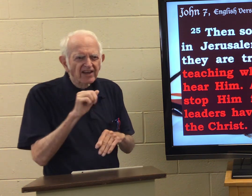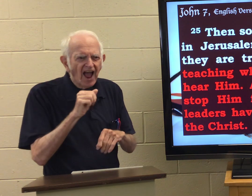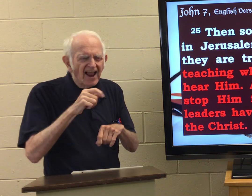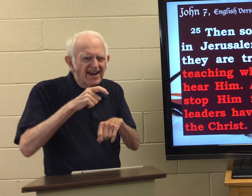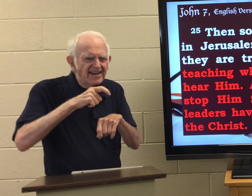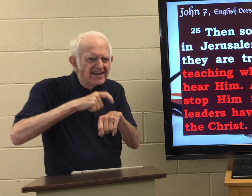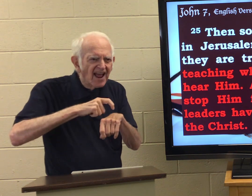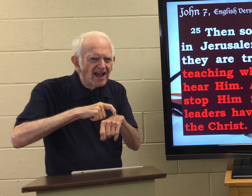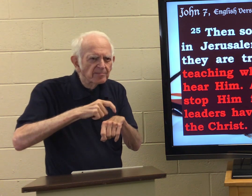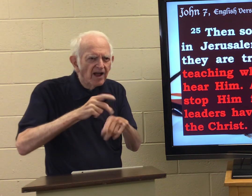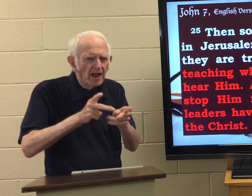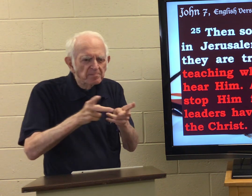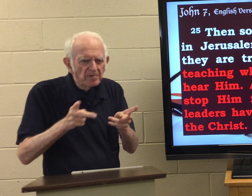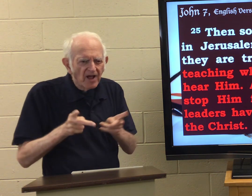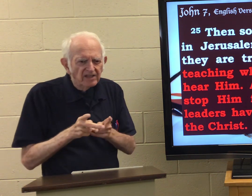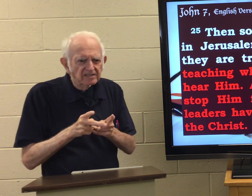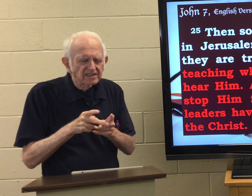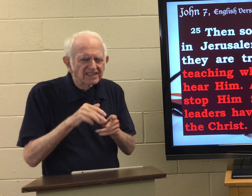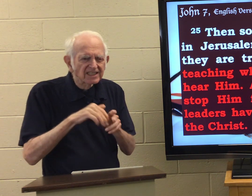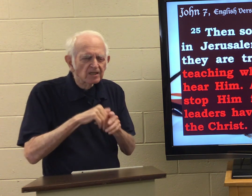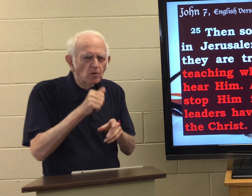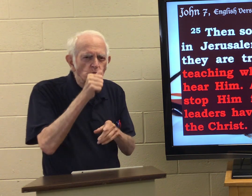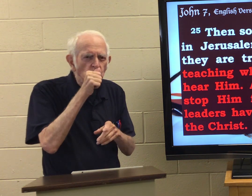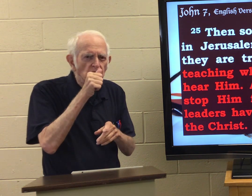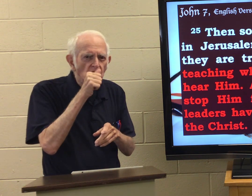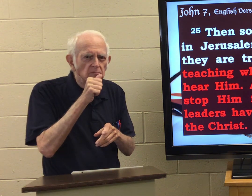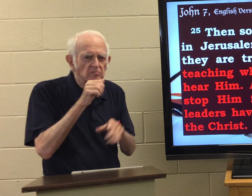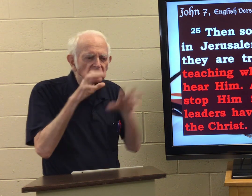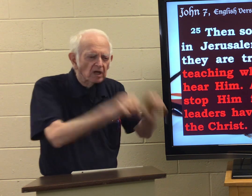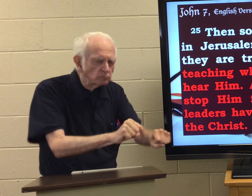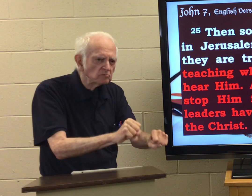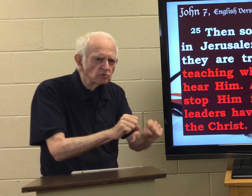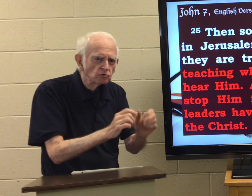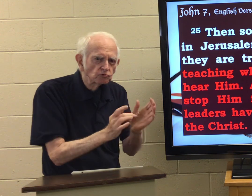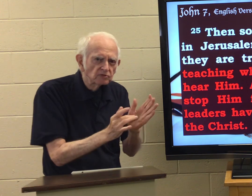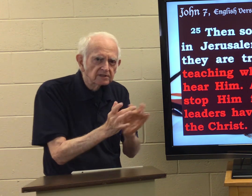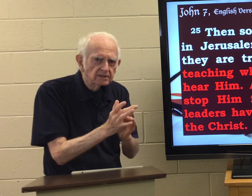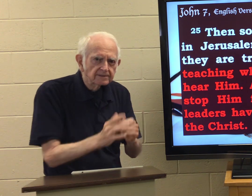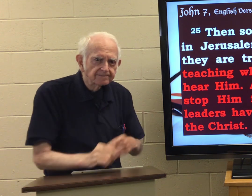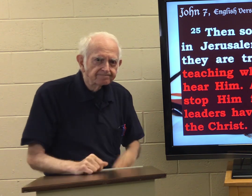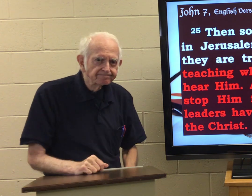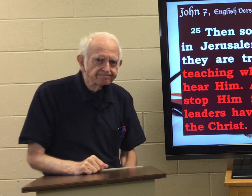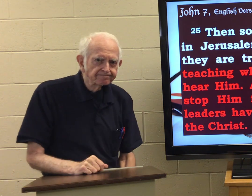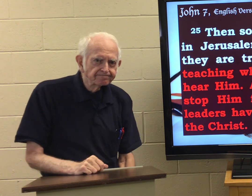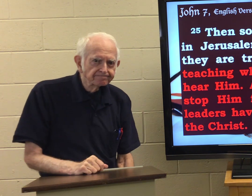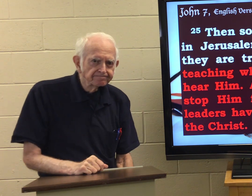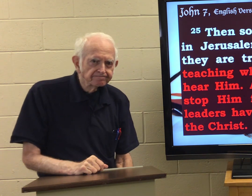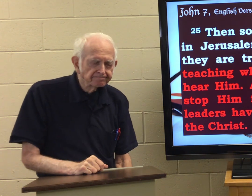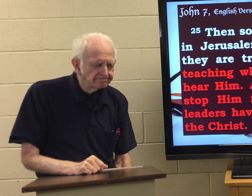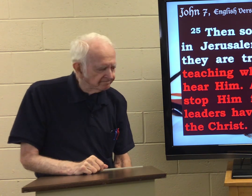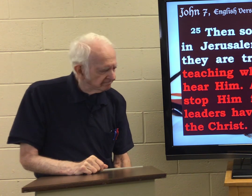They're trying to find a time and a place in private when they could arrest Jesus.